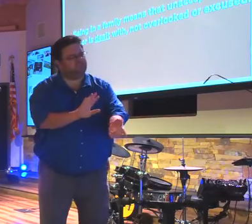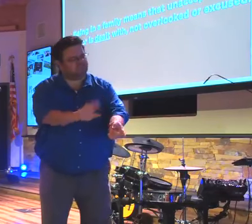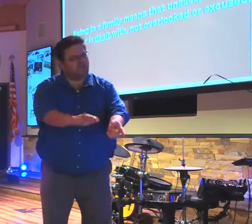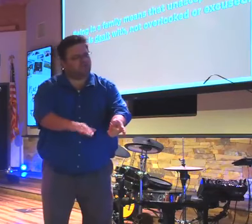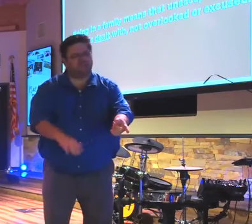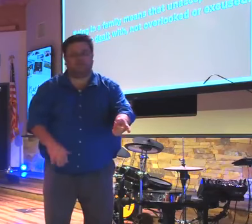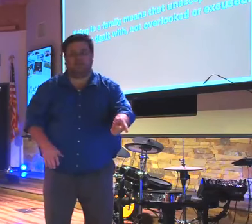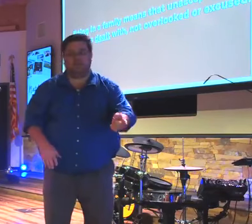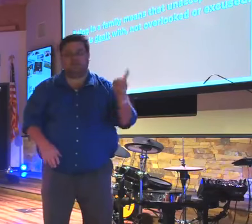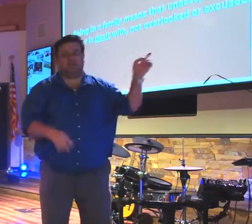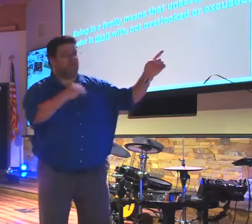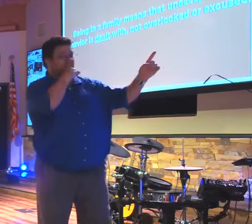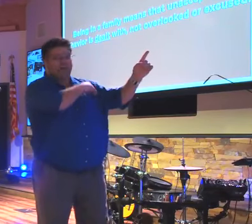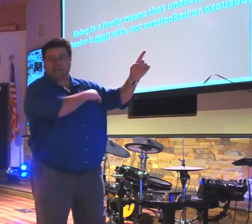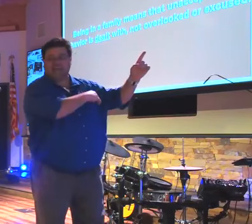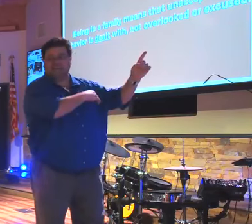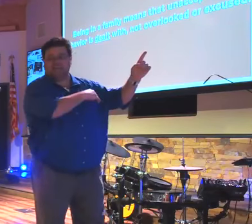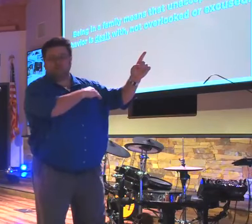lot harder